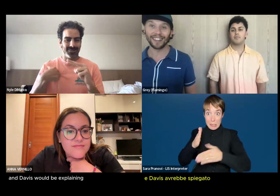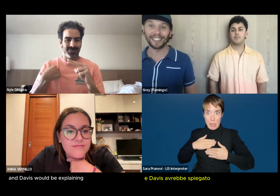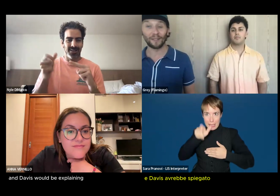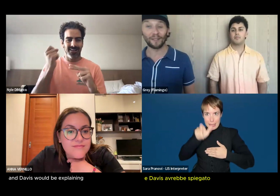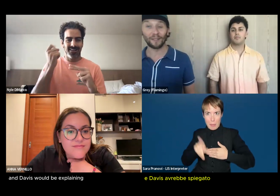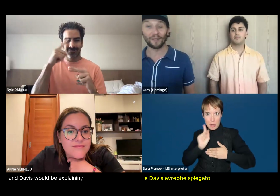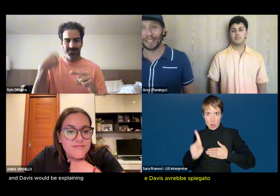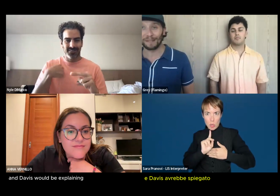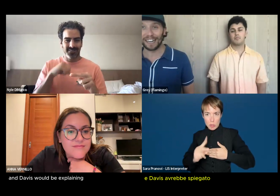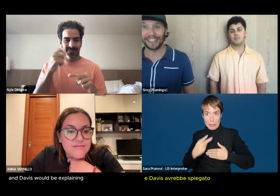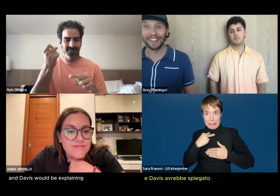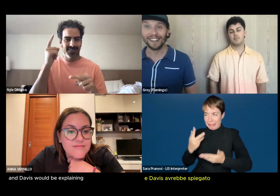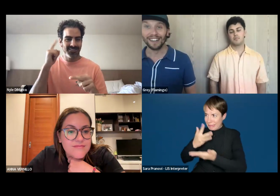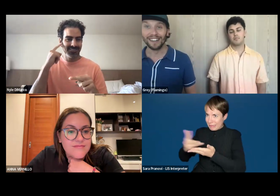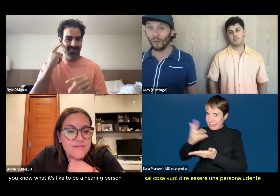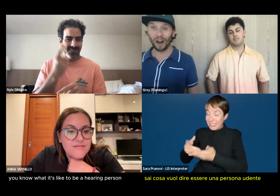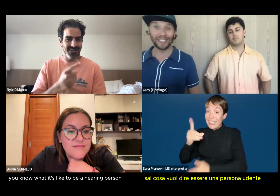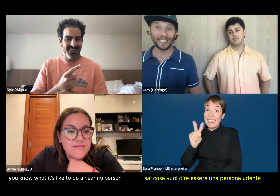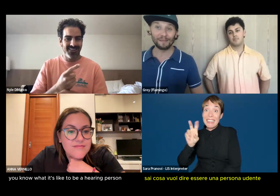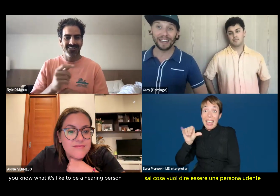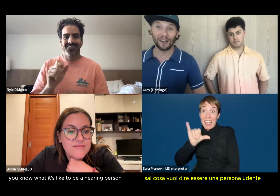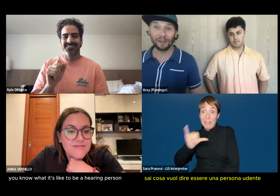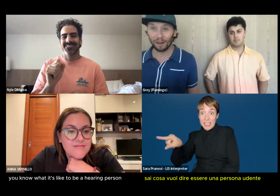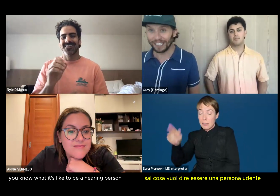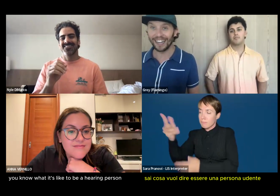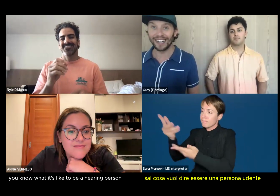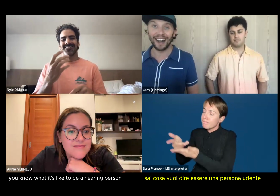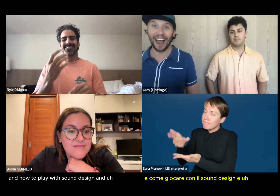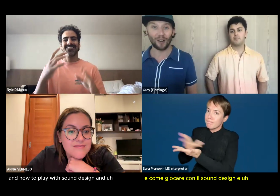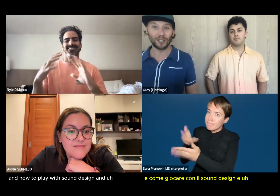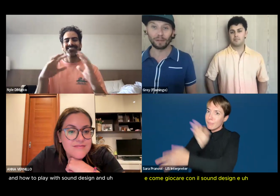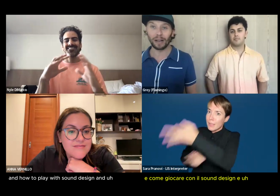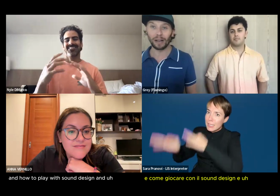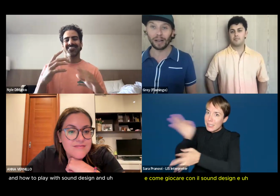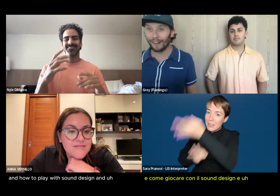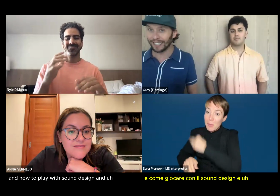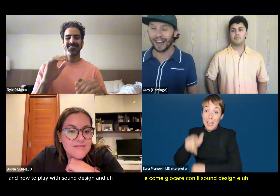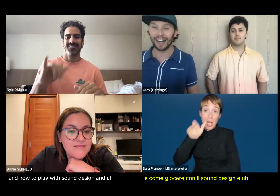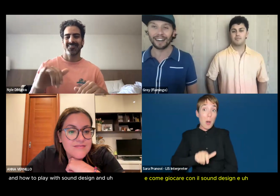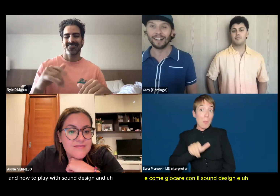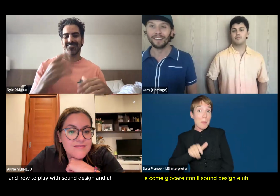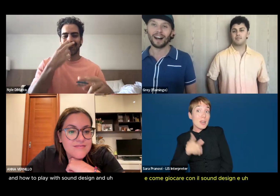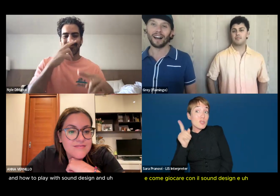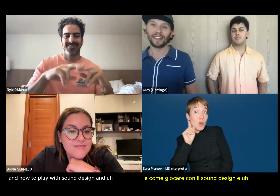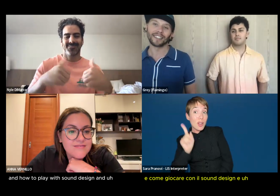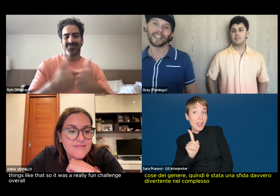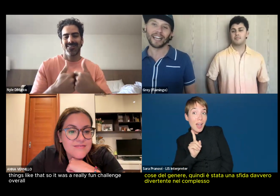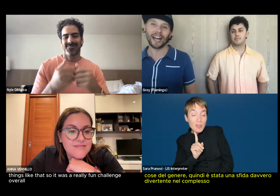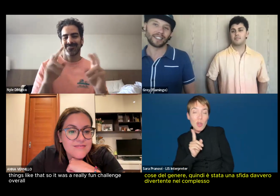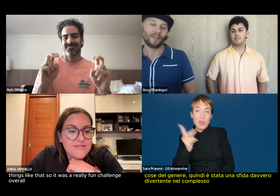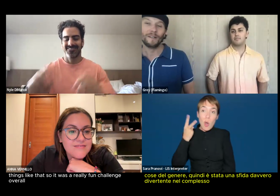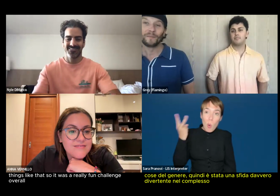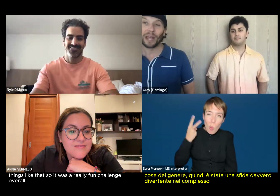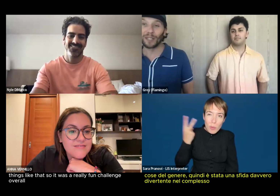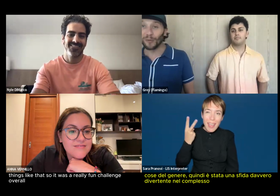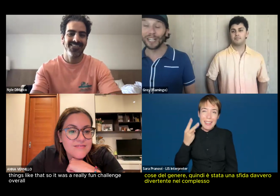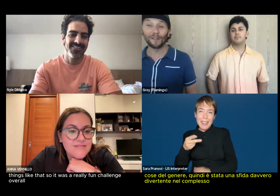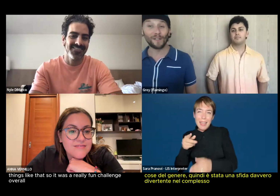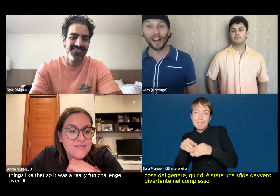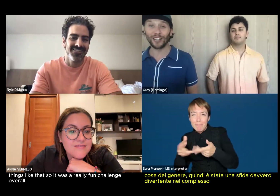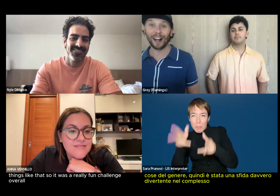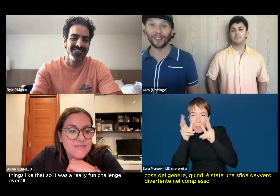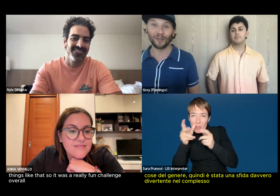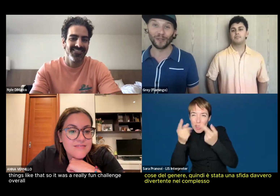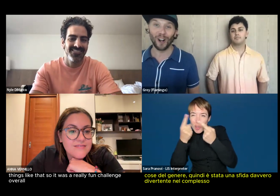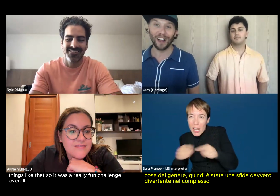person, and Davis would be explaining, what it's like to be a hearing person and how to play with sound design and things like that. So it was a